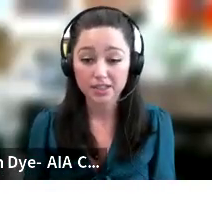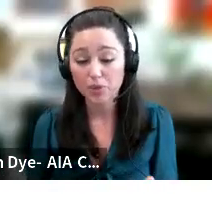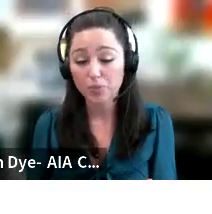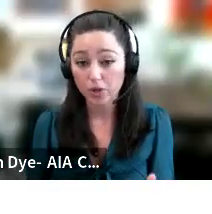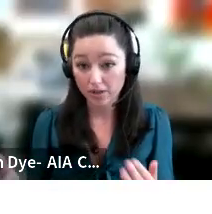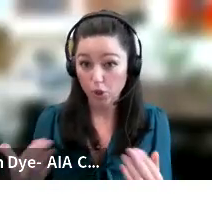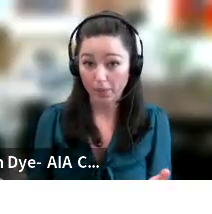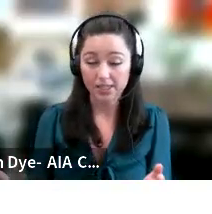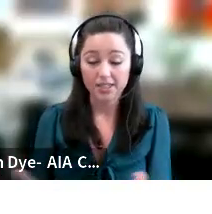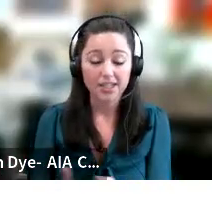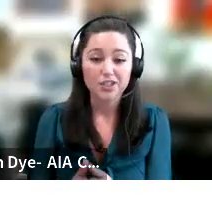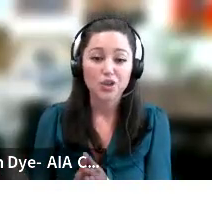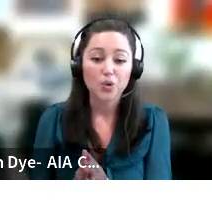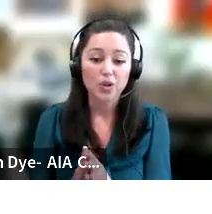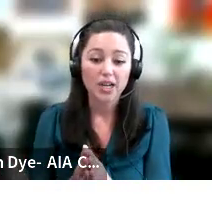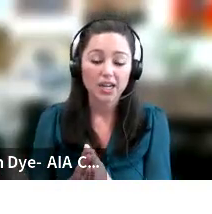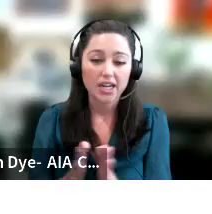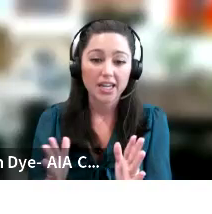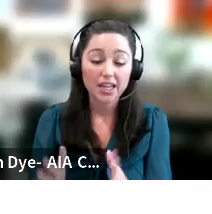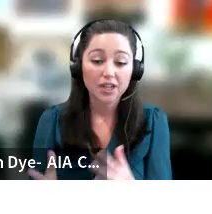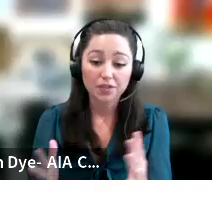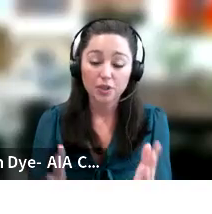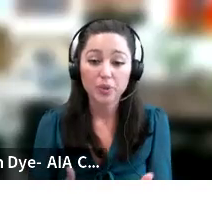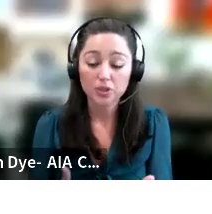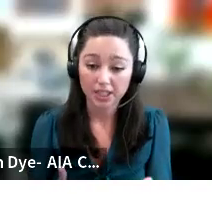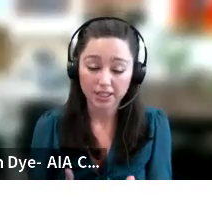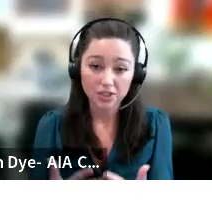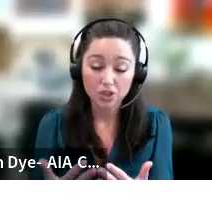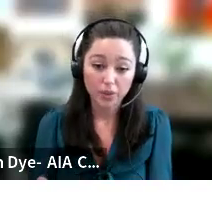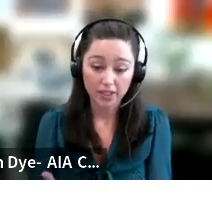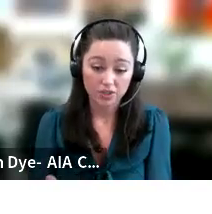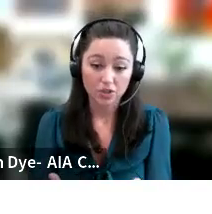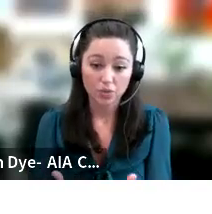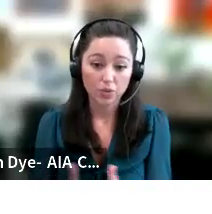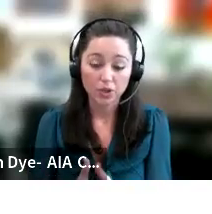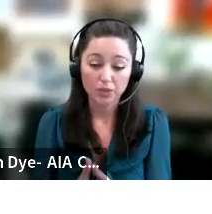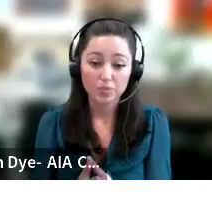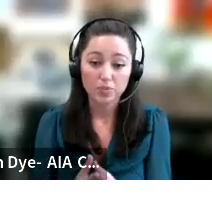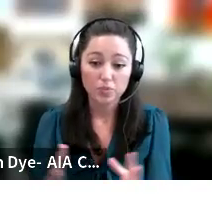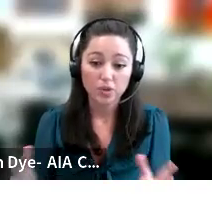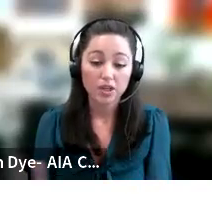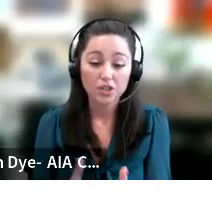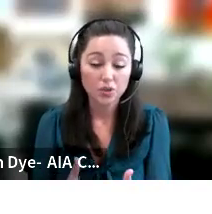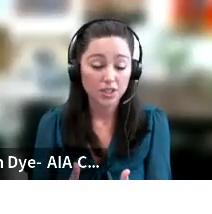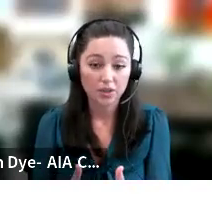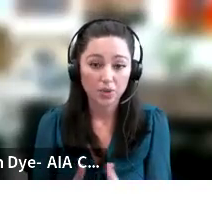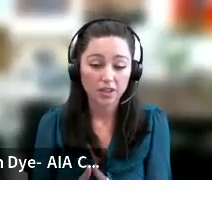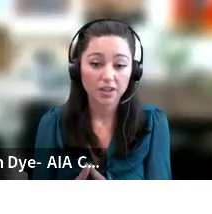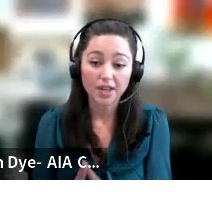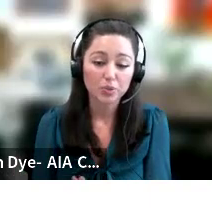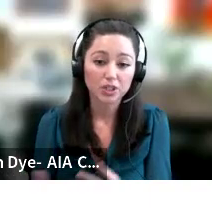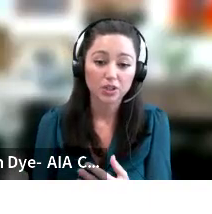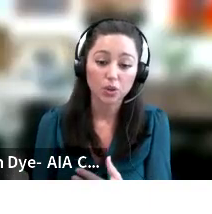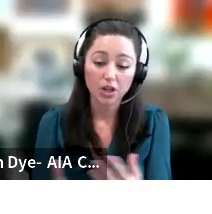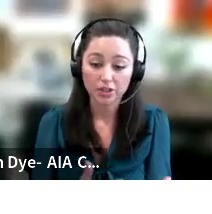It's intended to be permanent. So even if the building that it's going into or associated